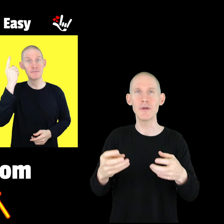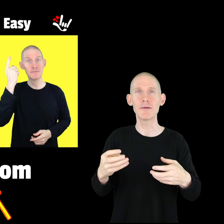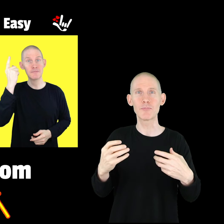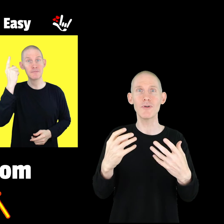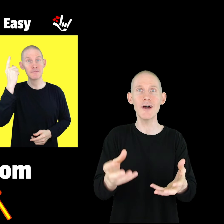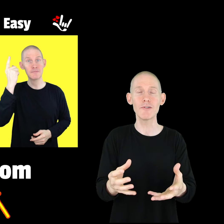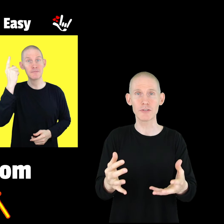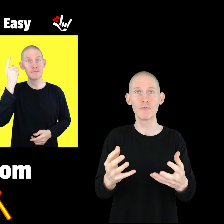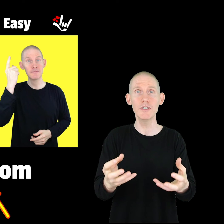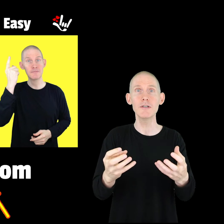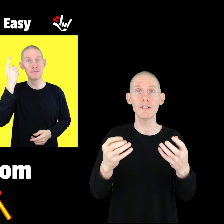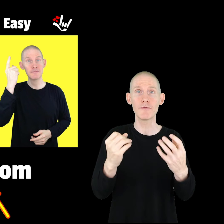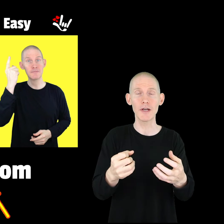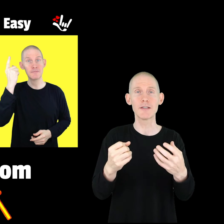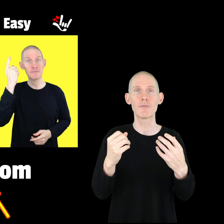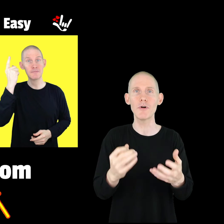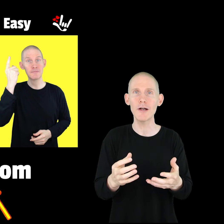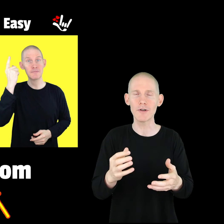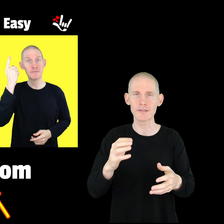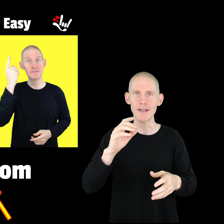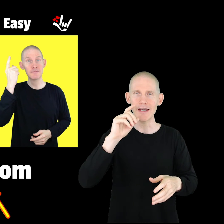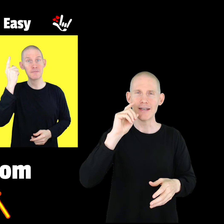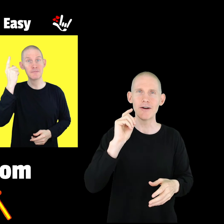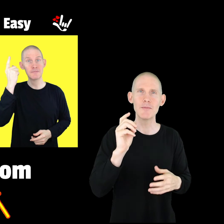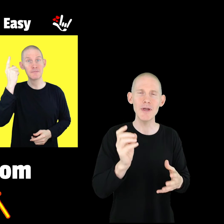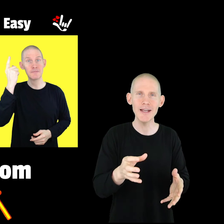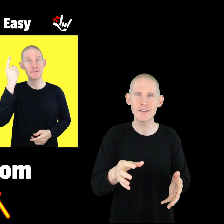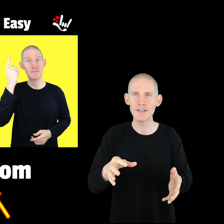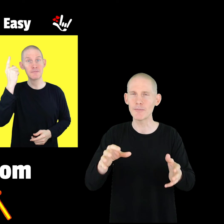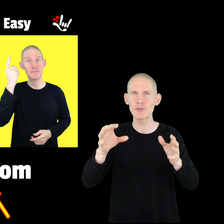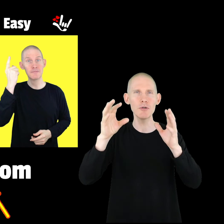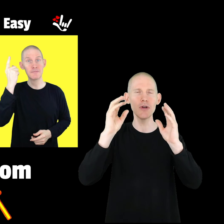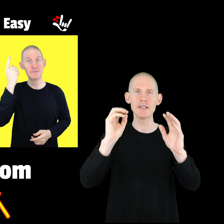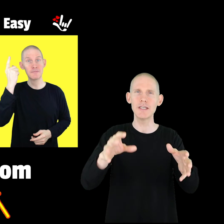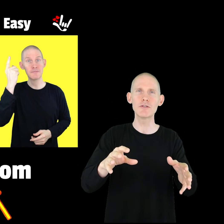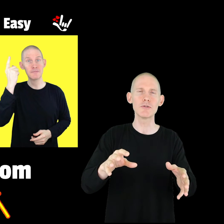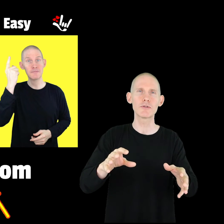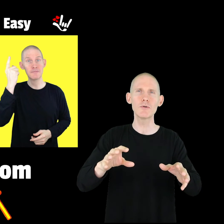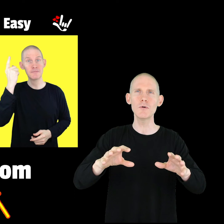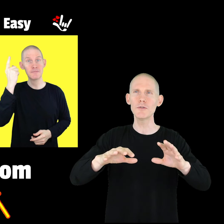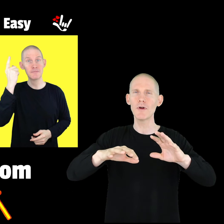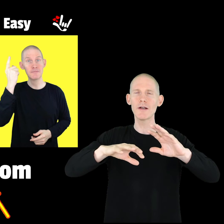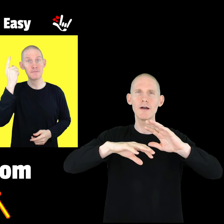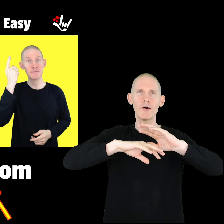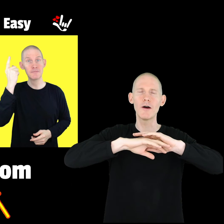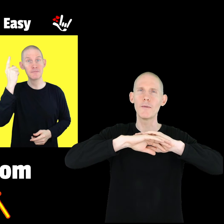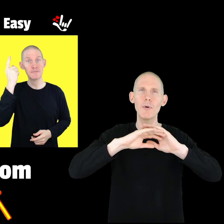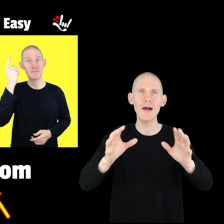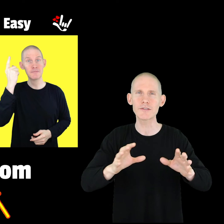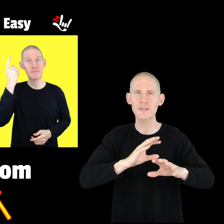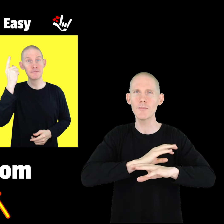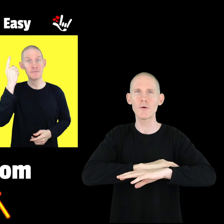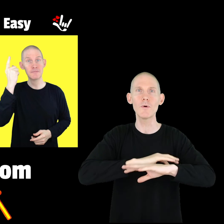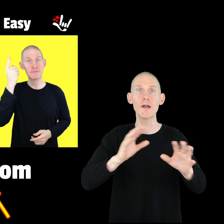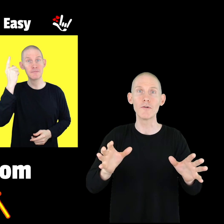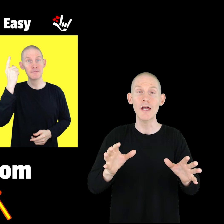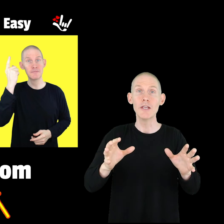make progress, real effective progress. Now imagine, I'm sure you've had a teacher in school, you've had a boss, someone or whatever, you